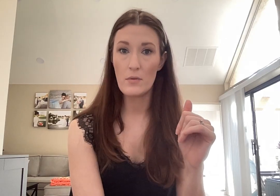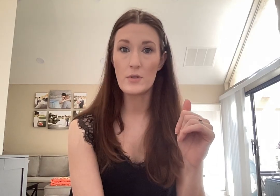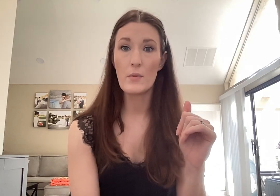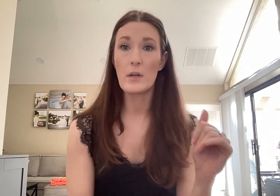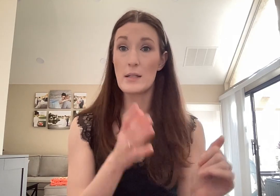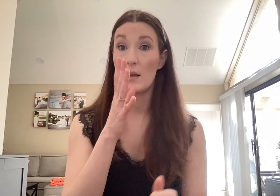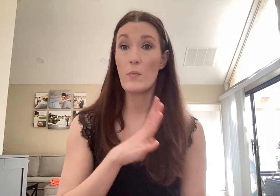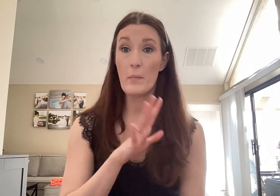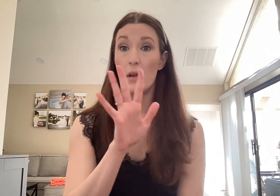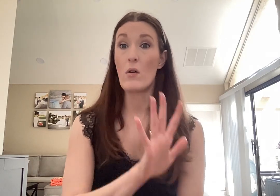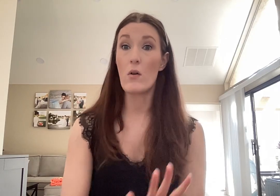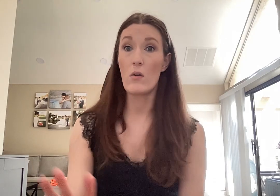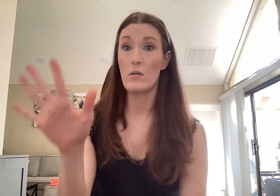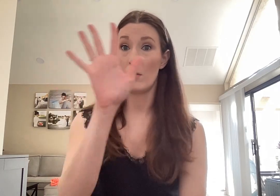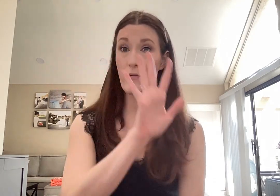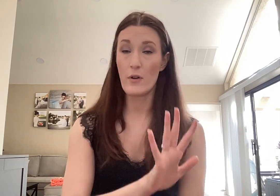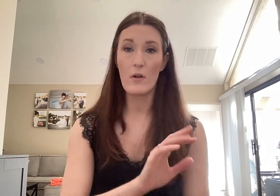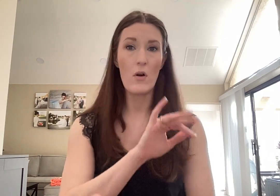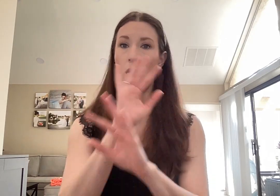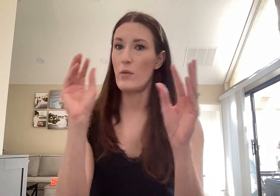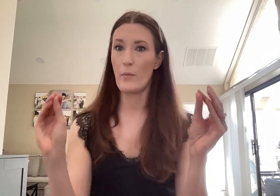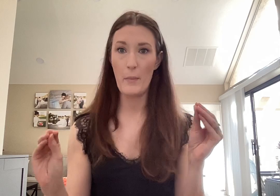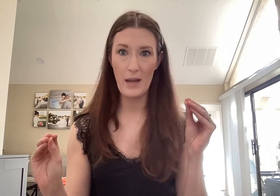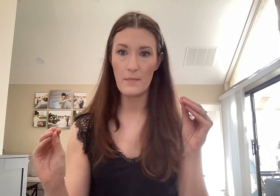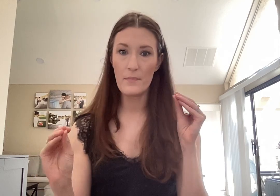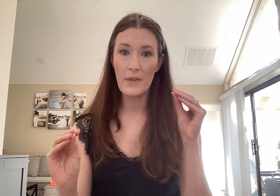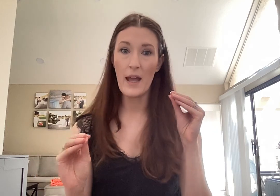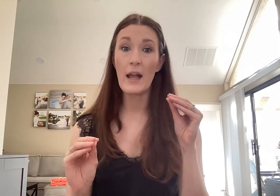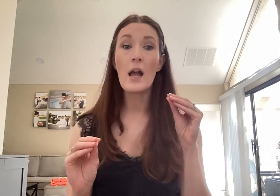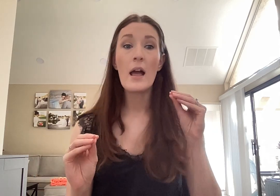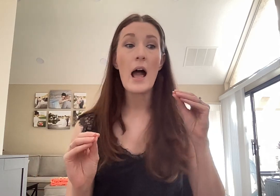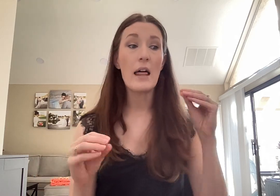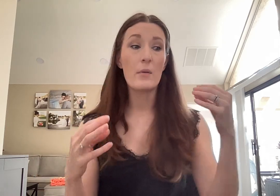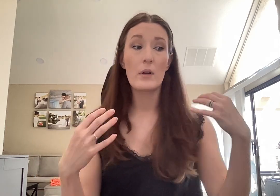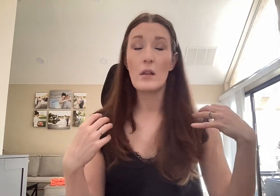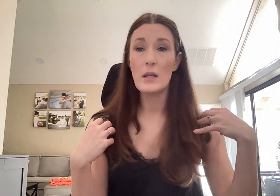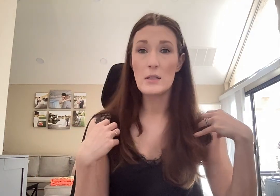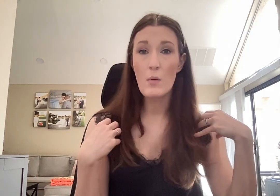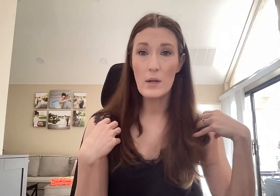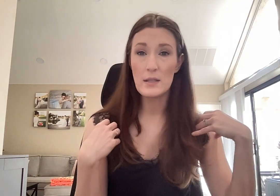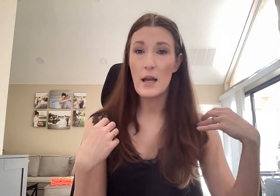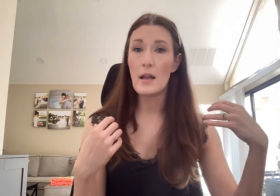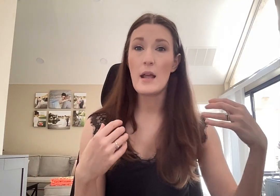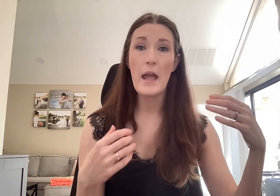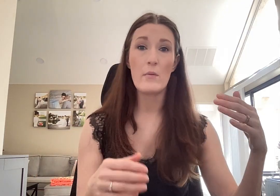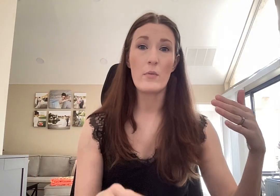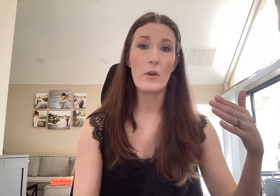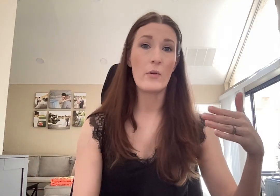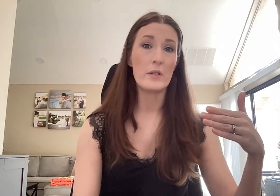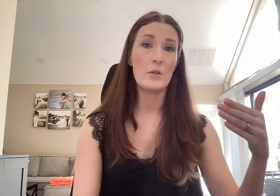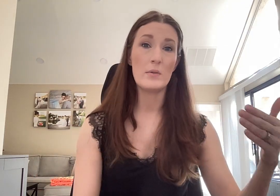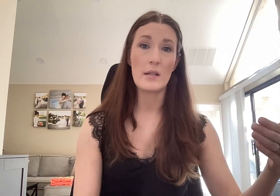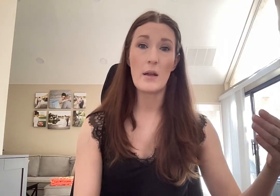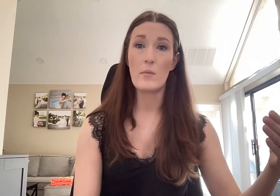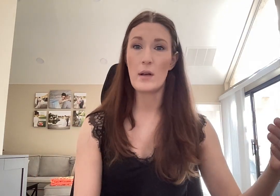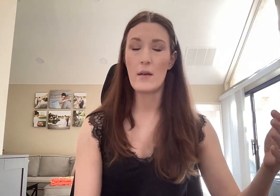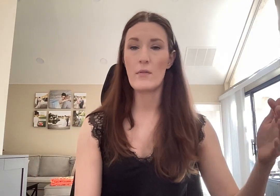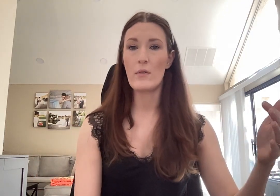So we're going to say women all over, all the women, okay? And then we're going to lean to one side and we're going to sign whatever